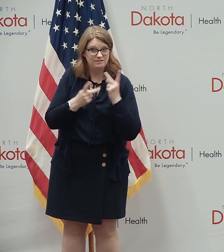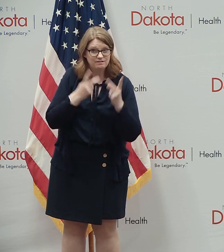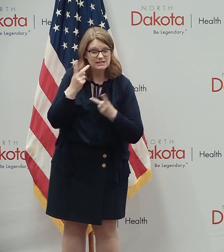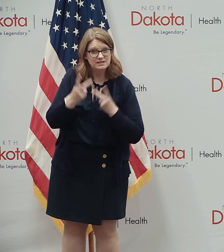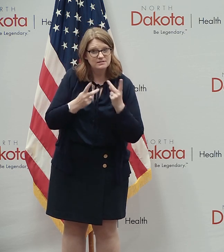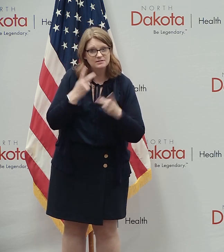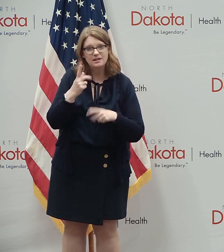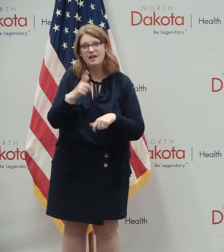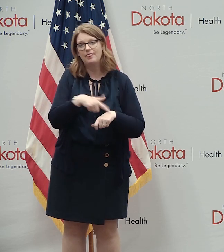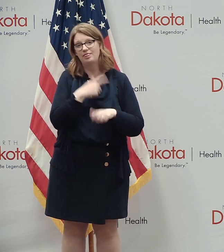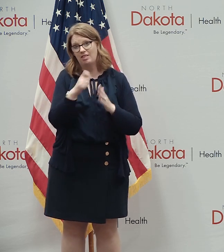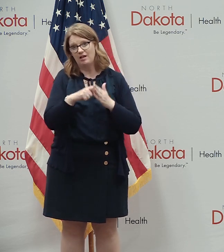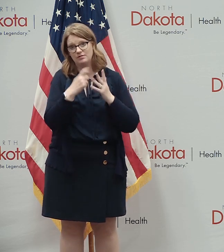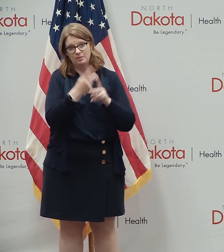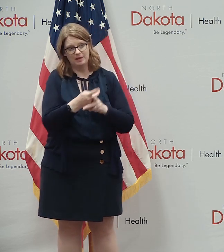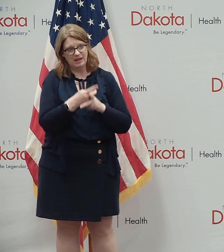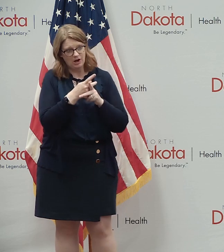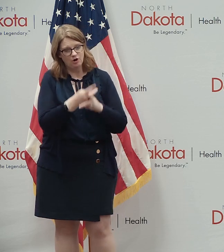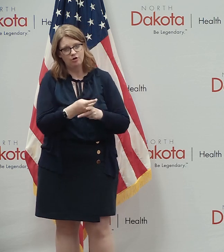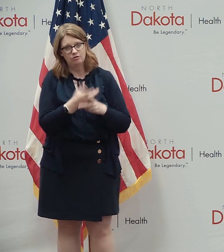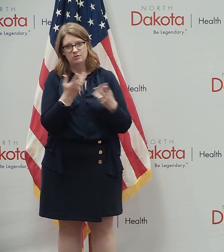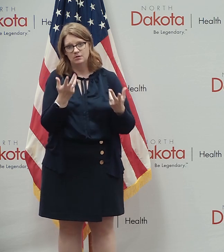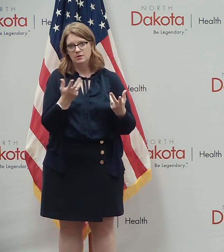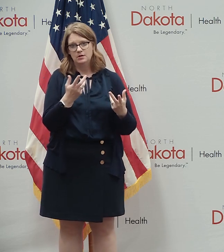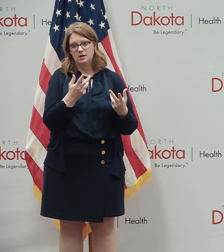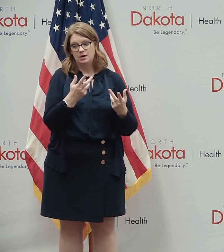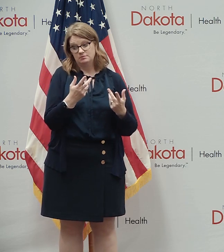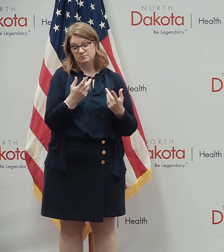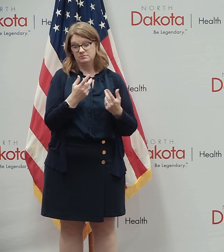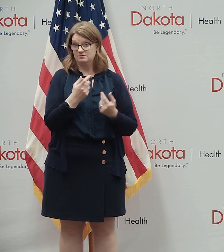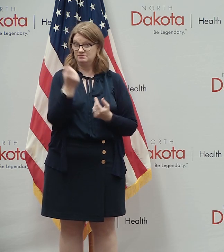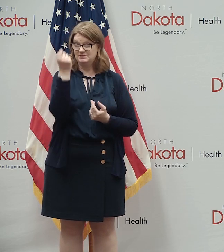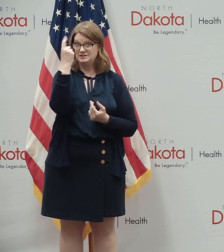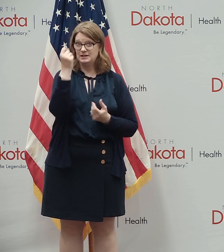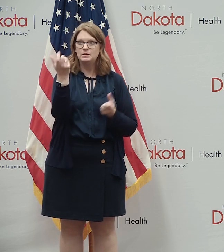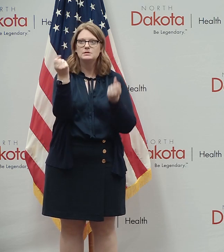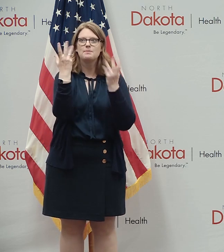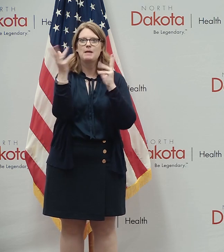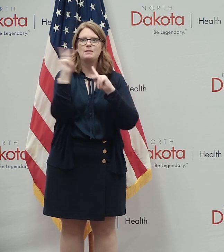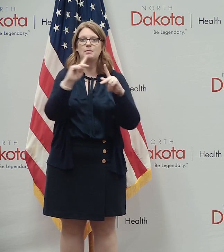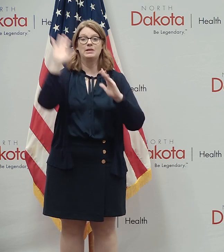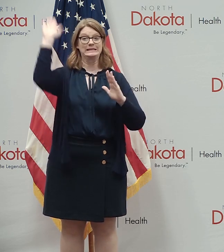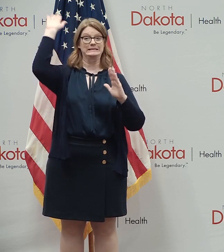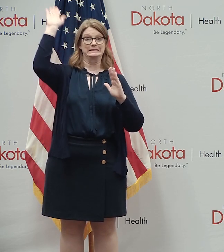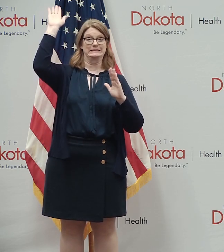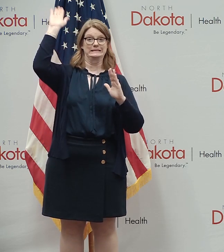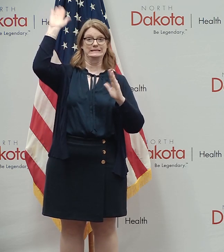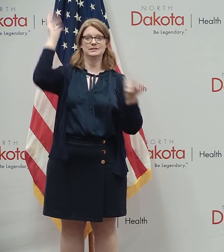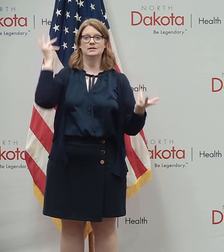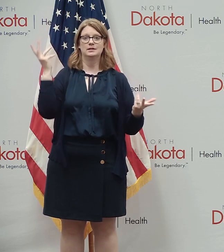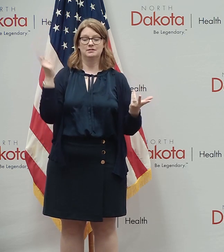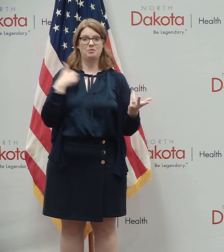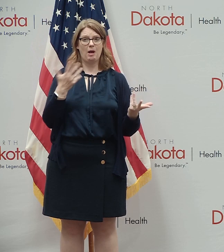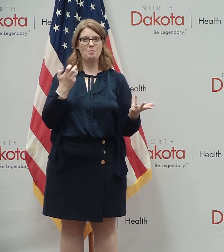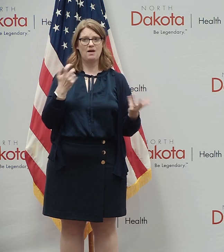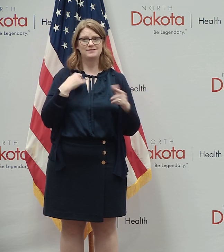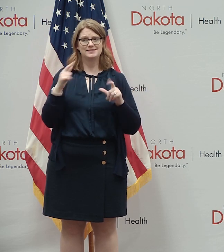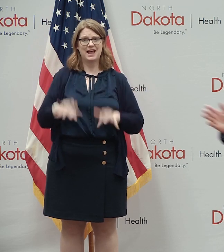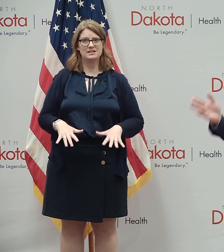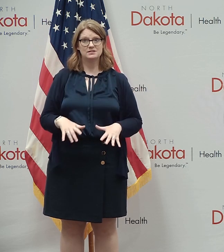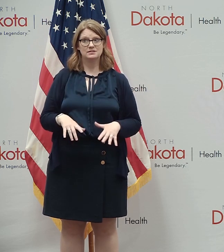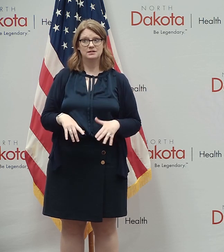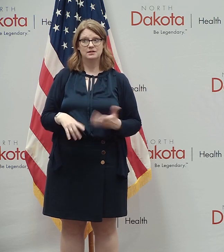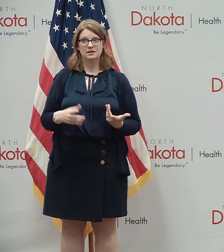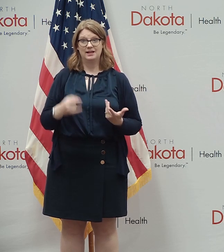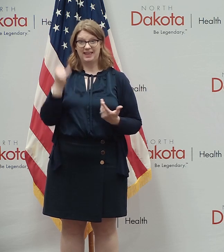at long-term care facilities, because we know there's a lot of people that would raise their hand and say, wow, if I can